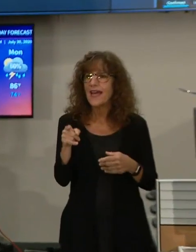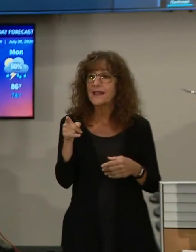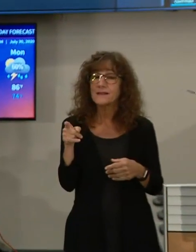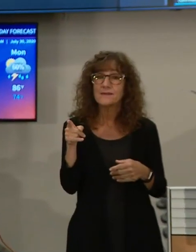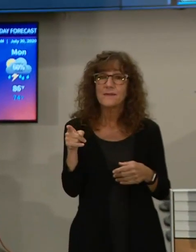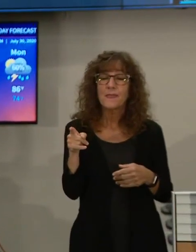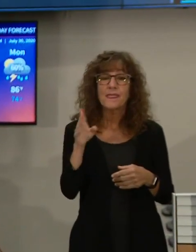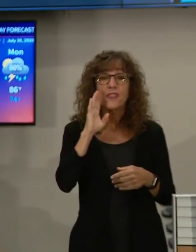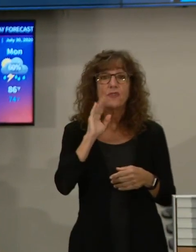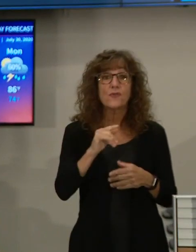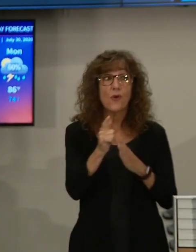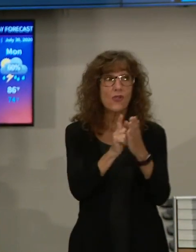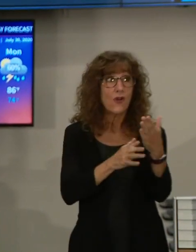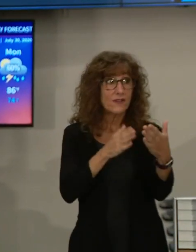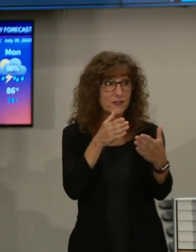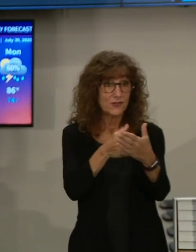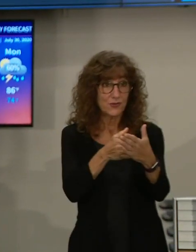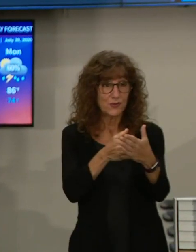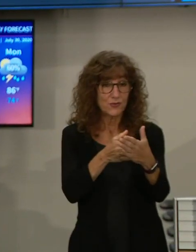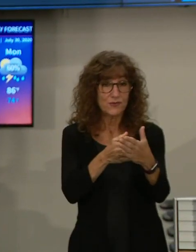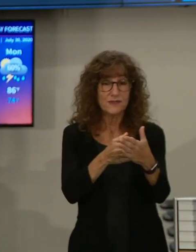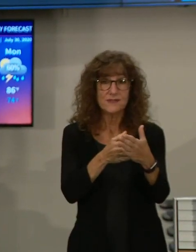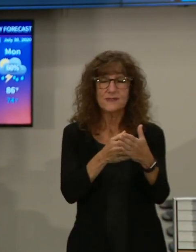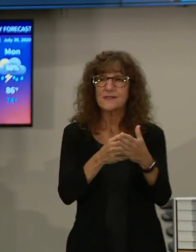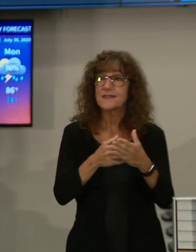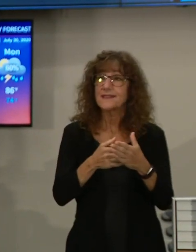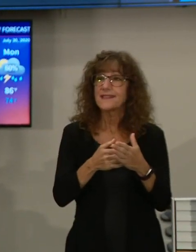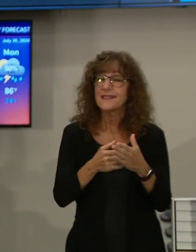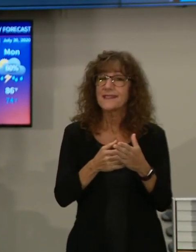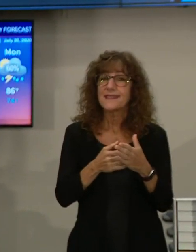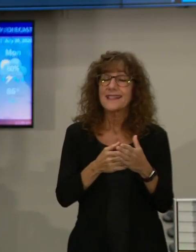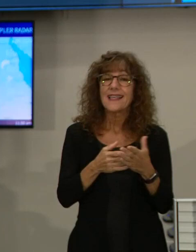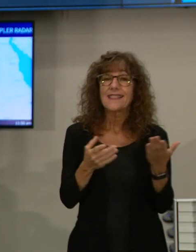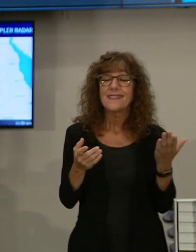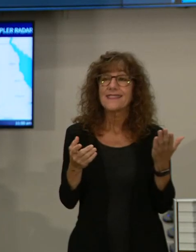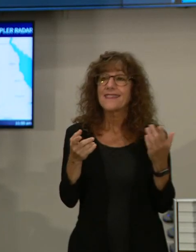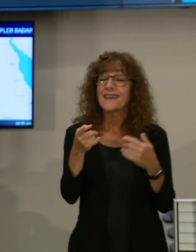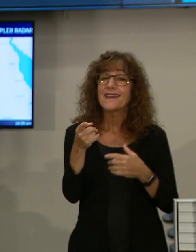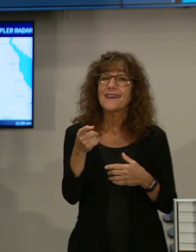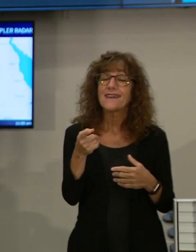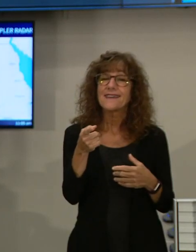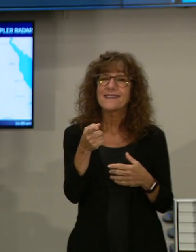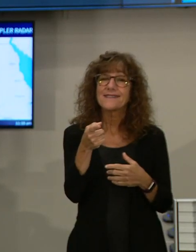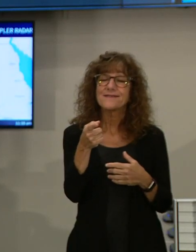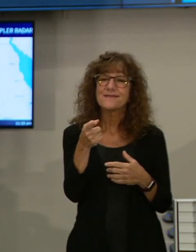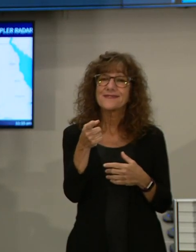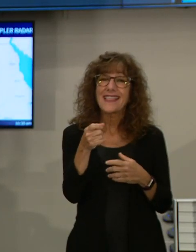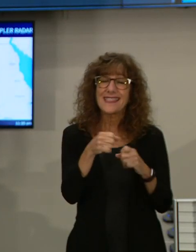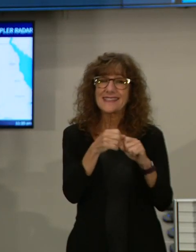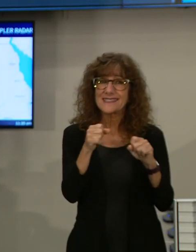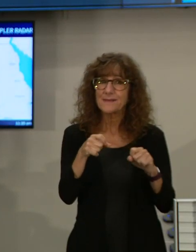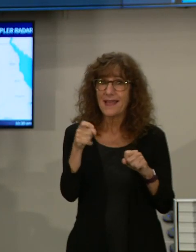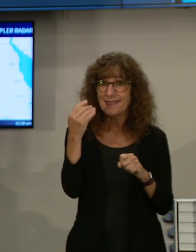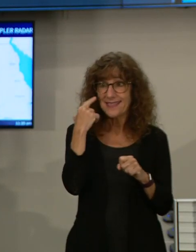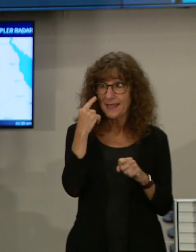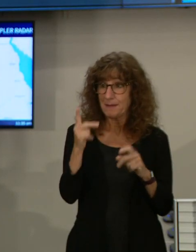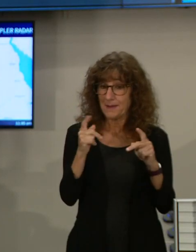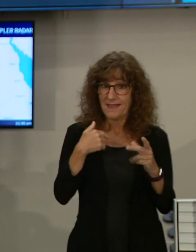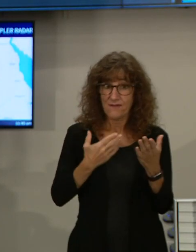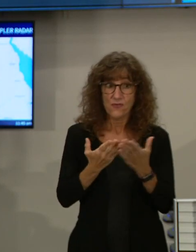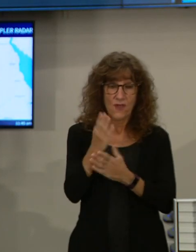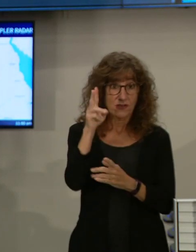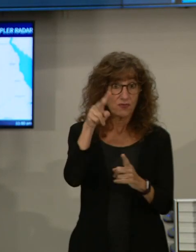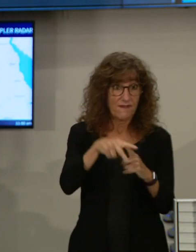So, lawsuits, not the criminal justice system, but the justice system is important. And I believe that people have a right to